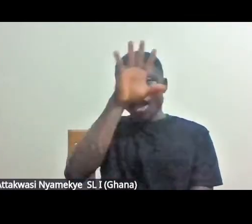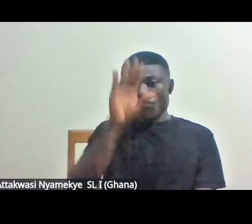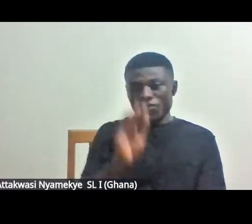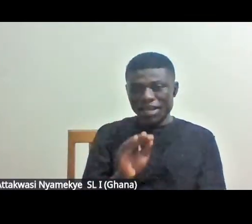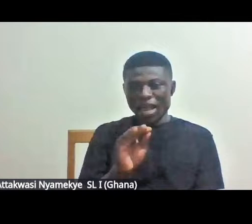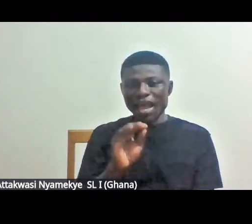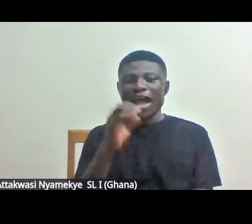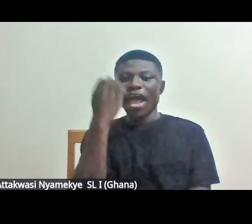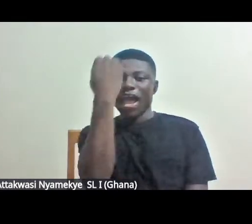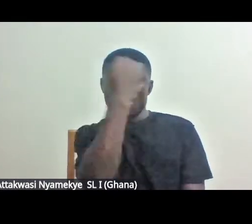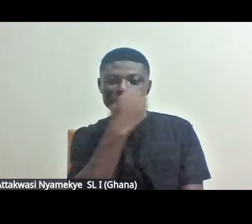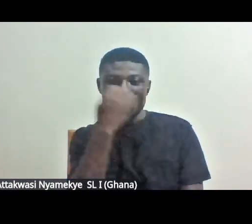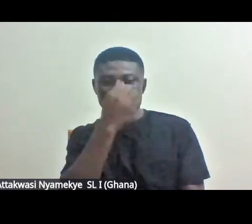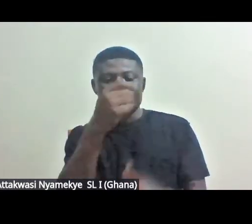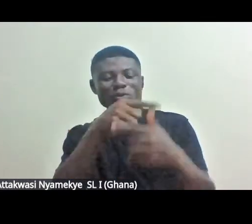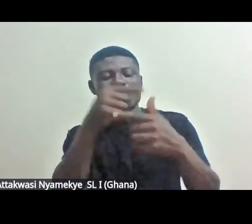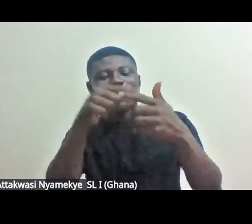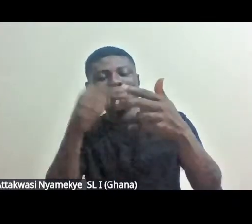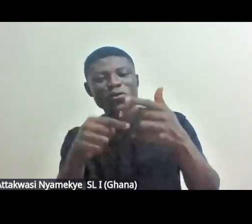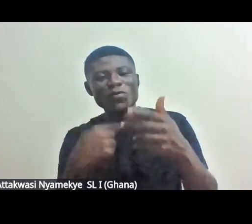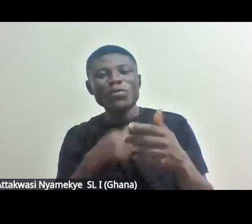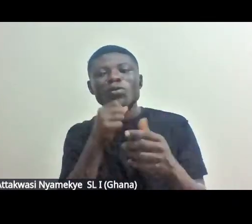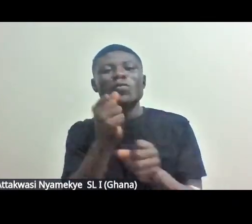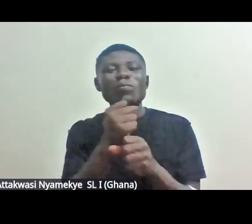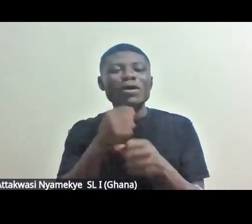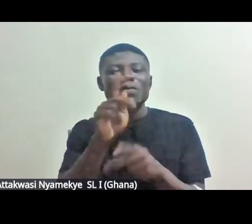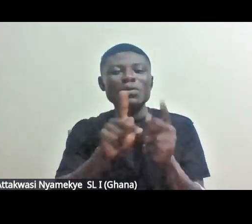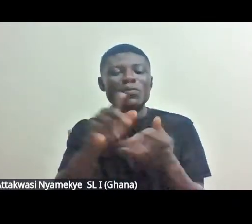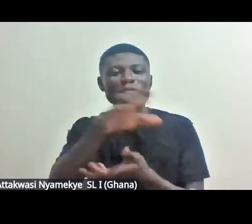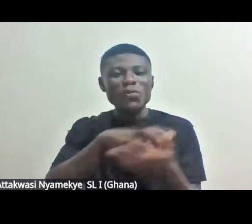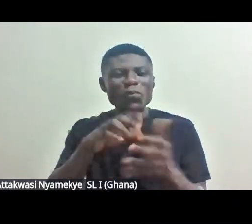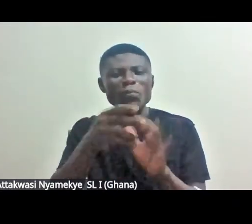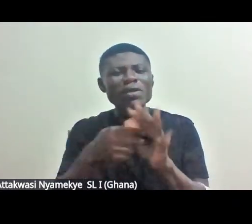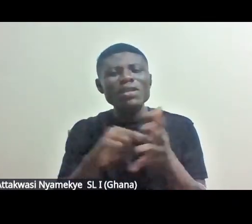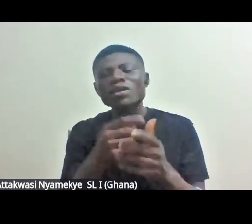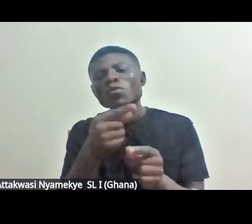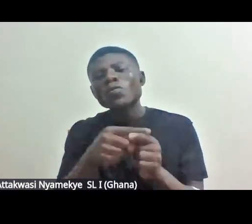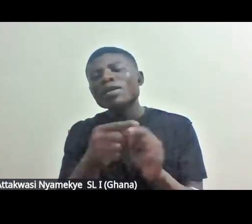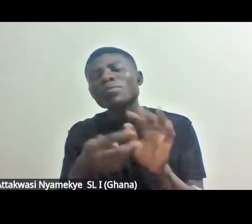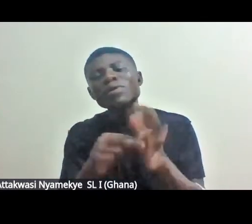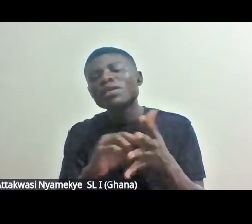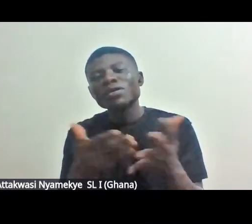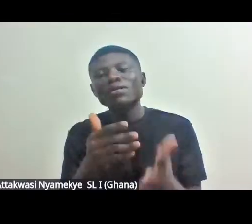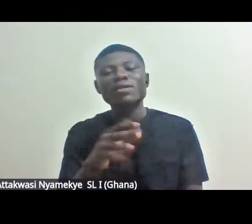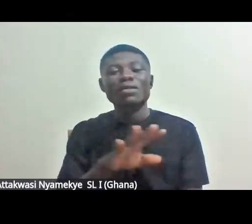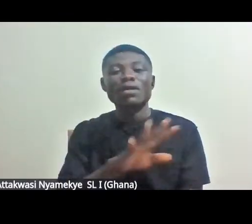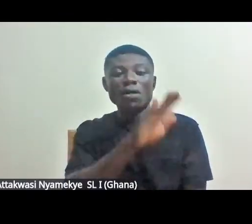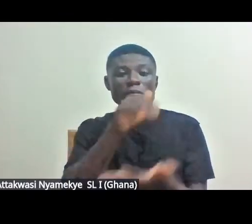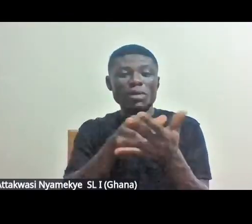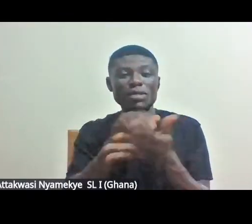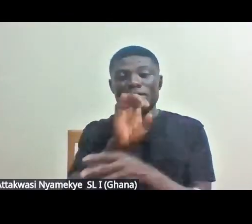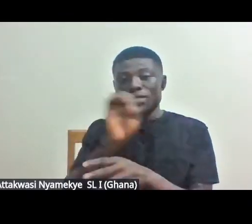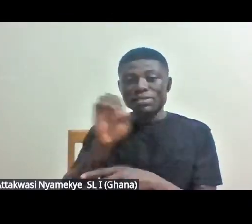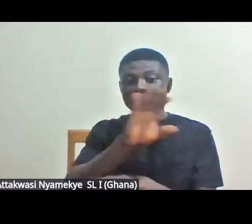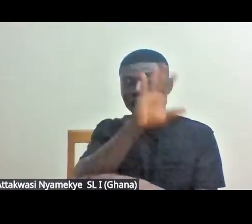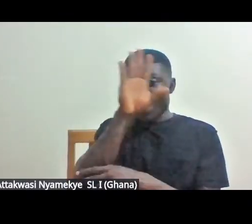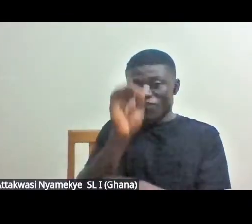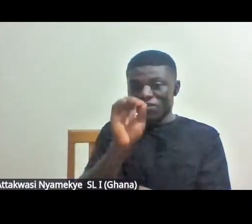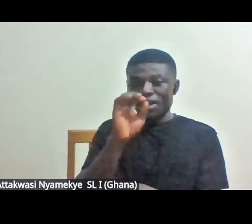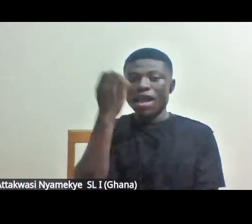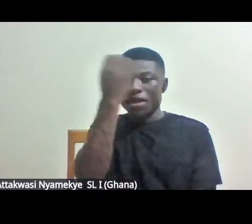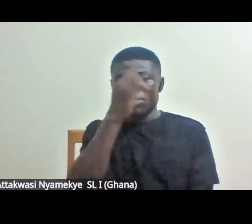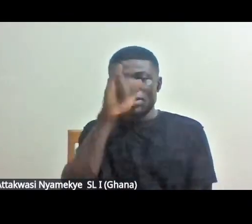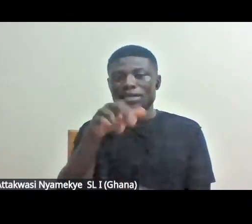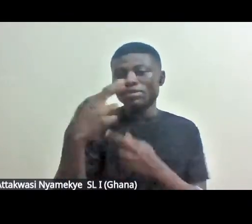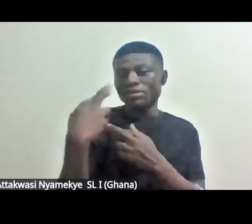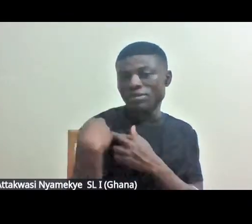Yes, so that we don't get people confused as to what that is Mm. Middle East, Africa, and Europe. That is where he represents